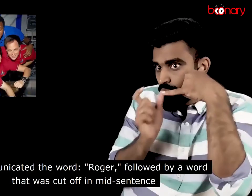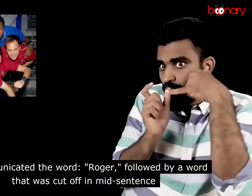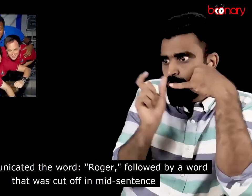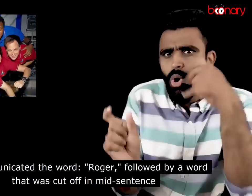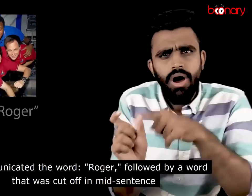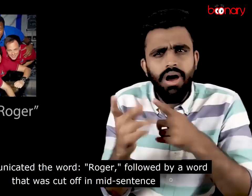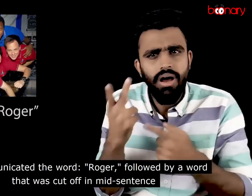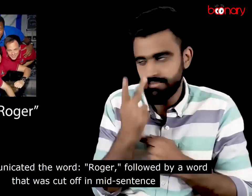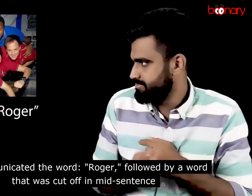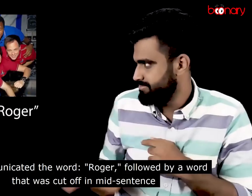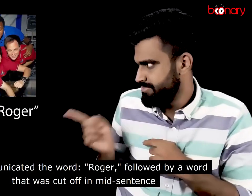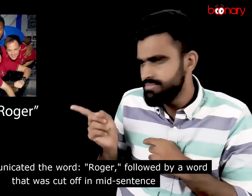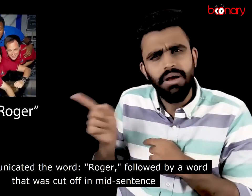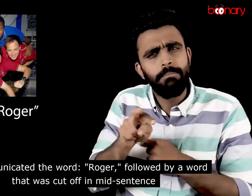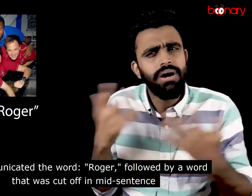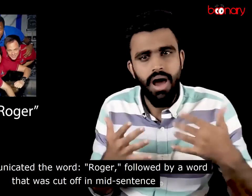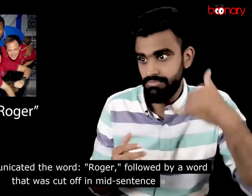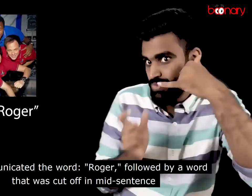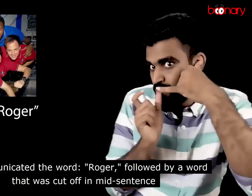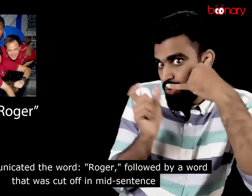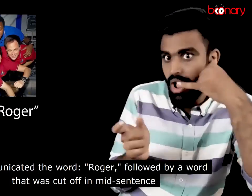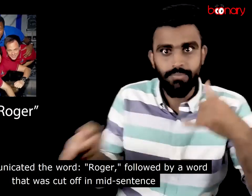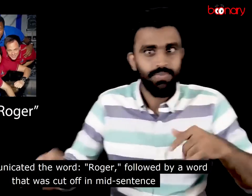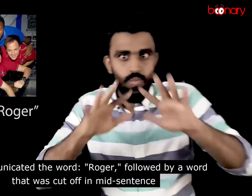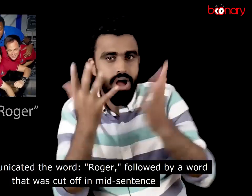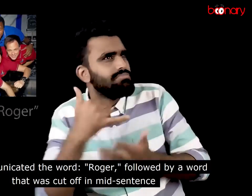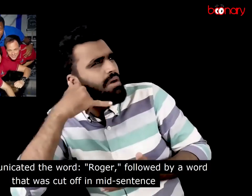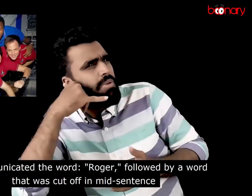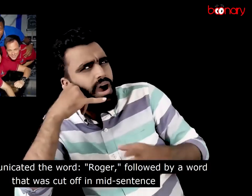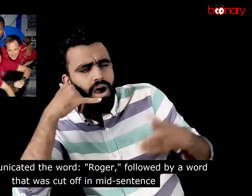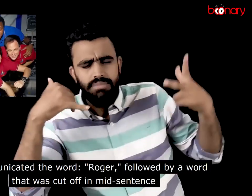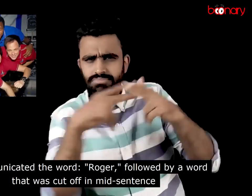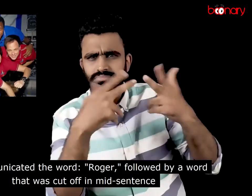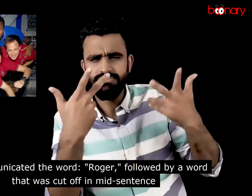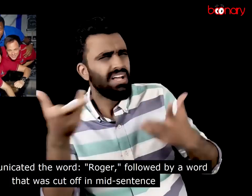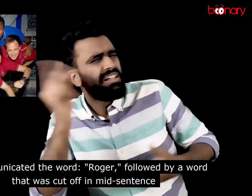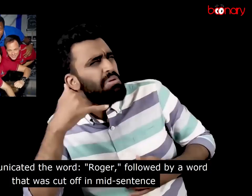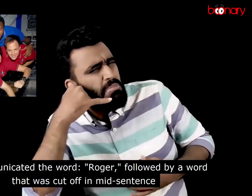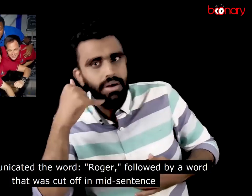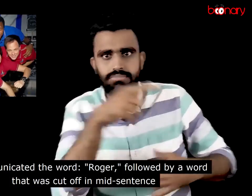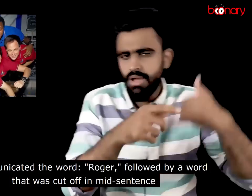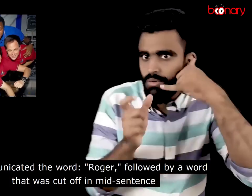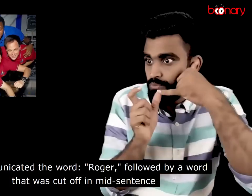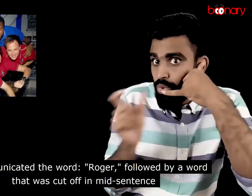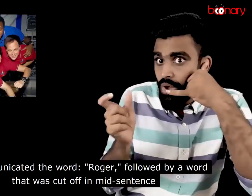the word Roger, followed by a word that was cut off in mid-sentence.